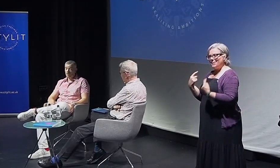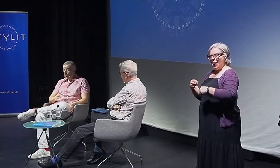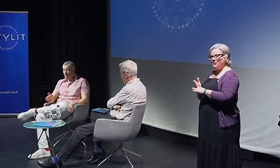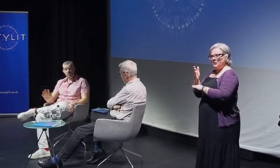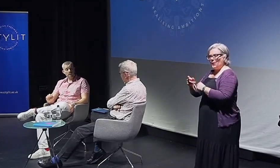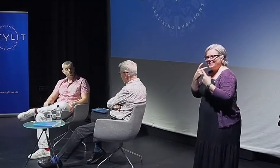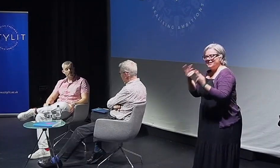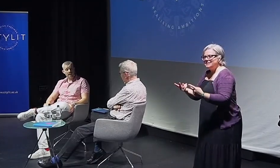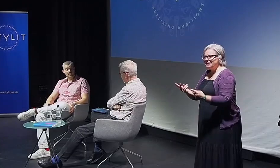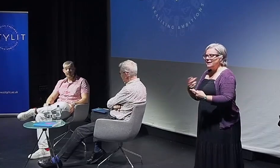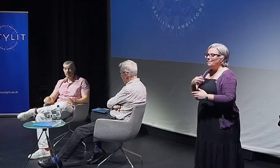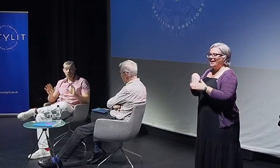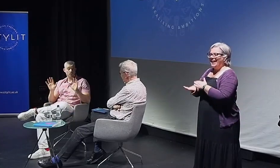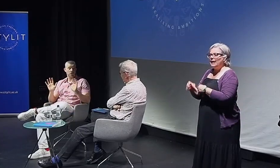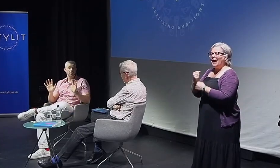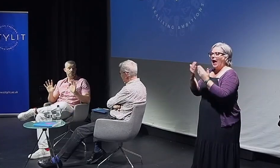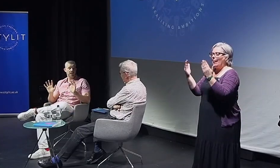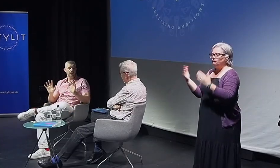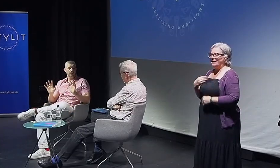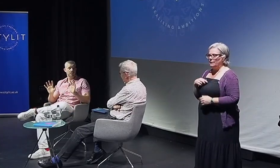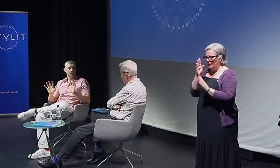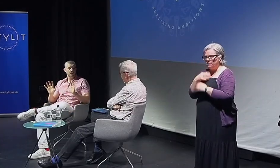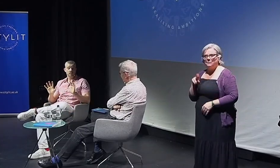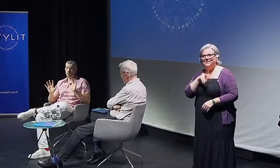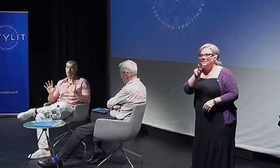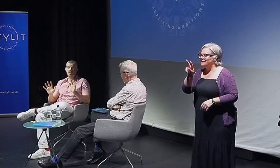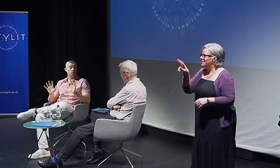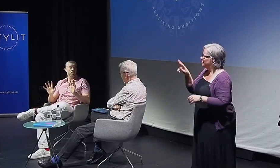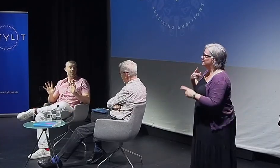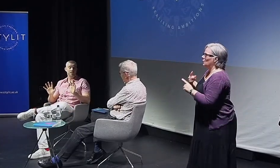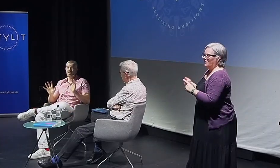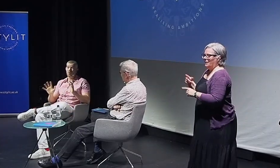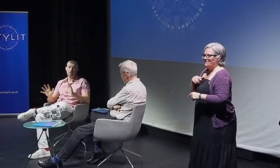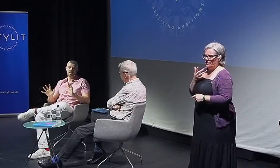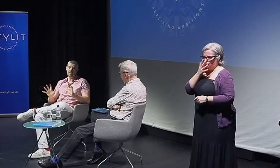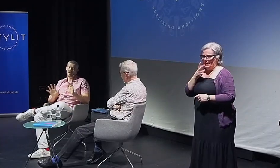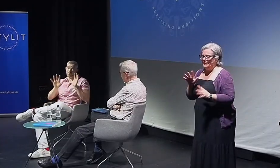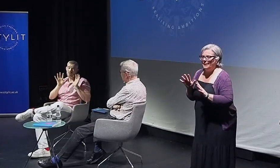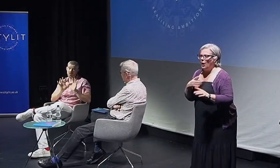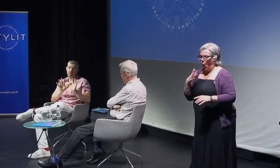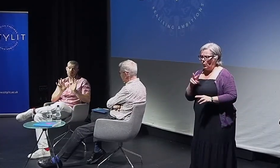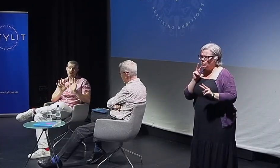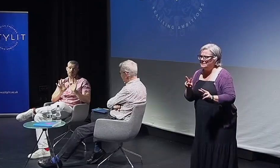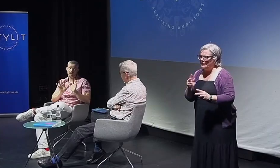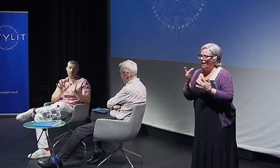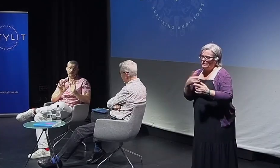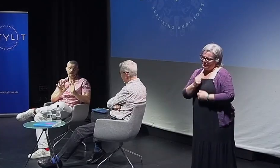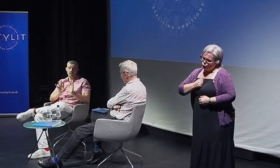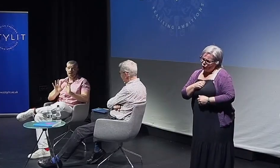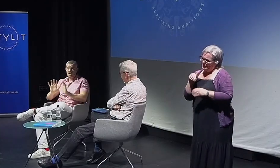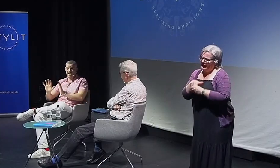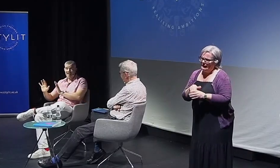galleries, rush around with my head down and apologise for being there. Because I thought, I know you don't want me in here, but I really want to see the art, and I'm really sorry I took up the